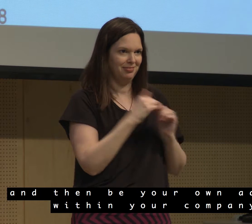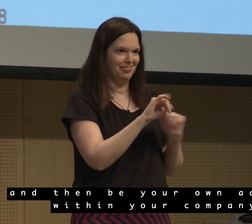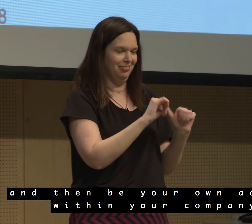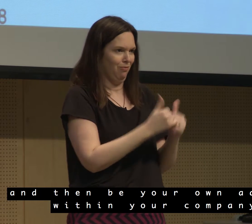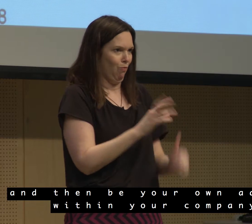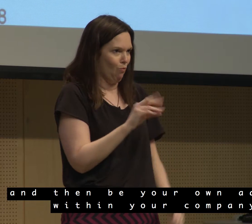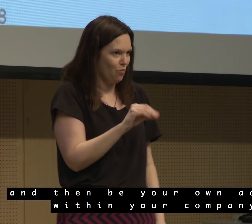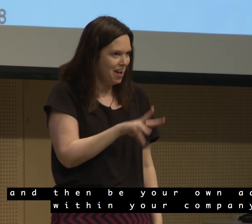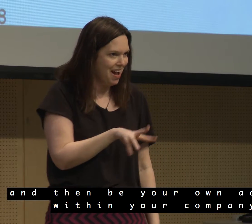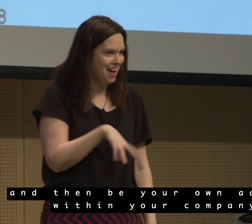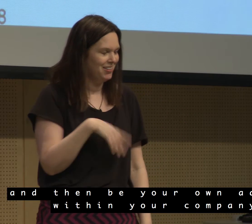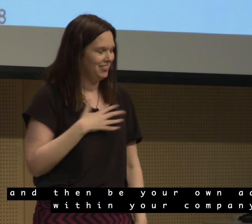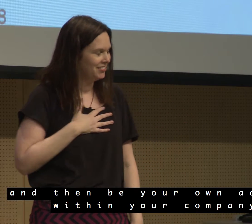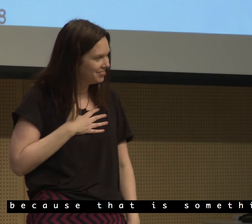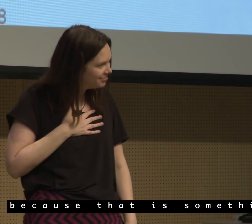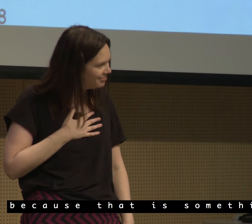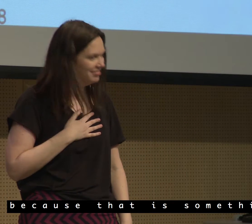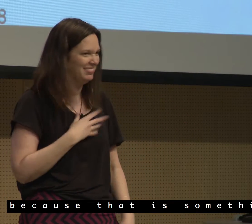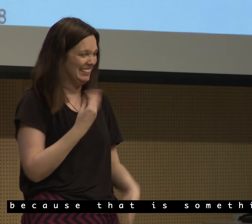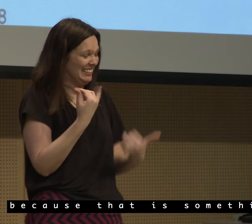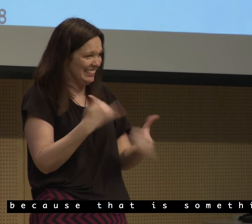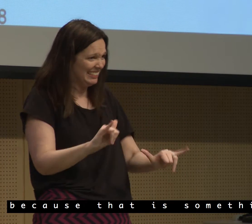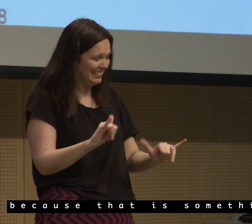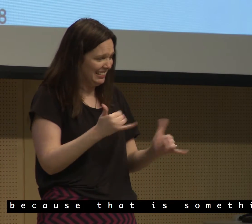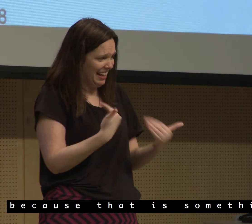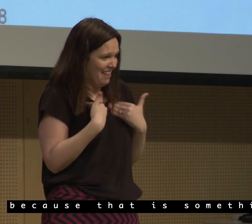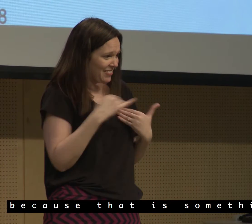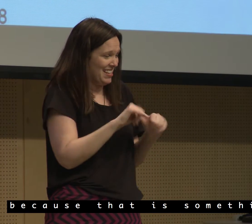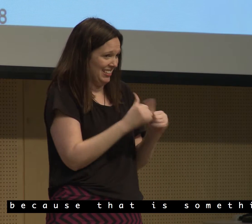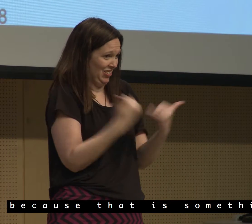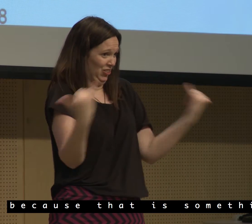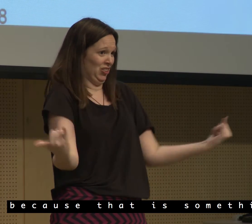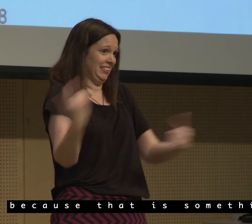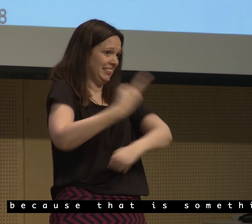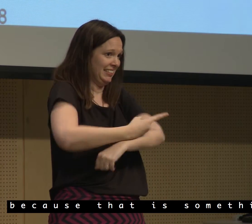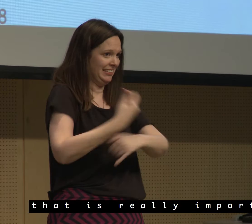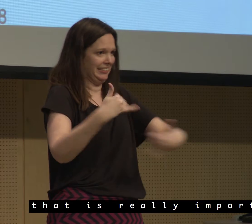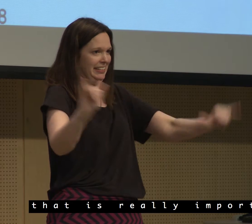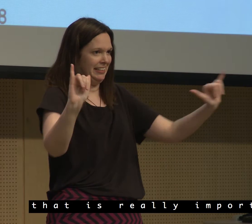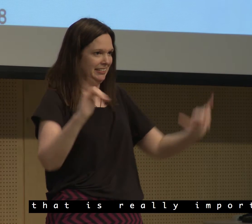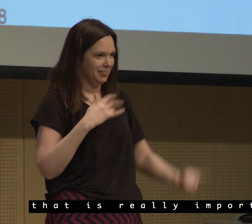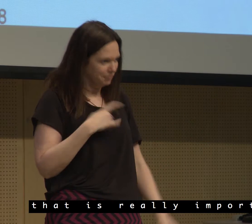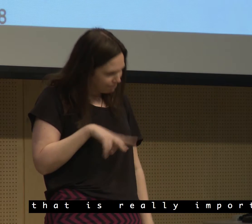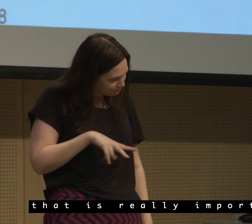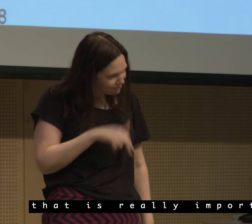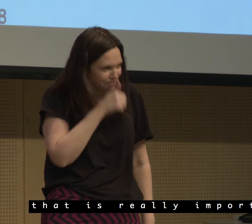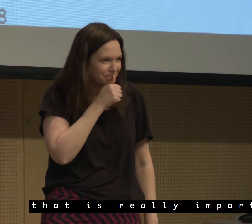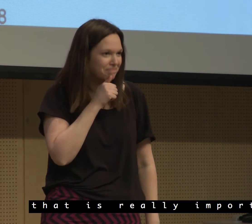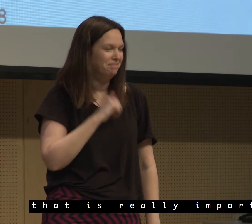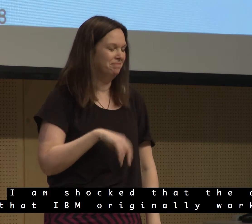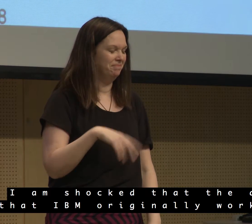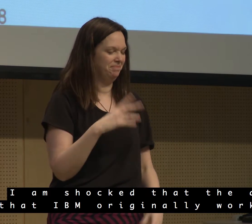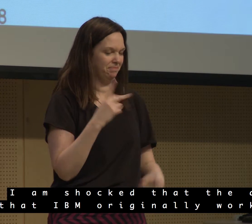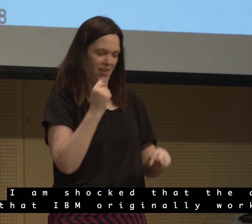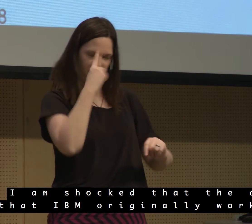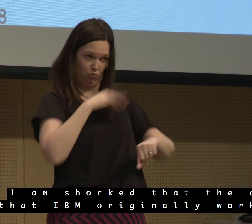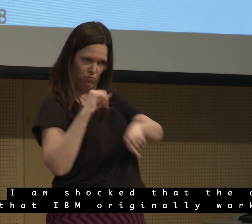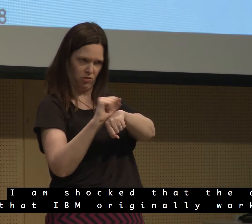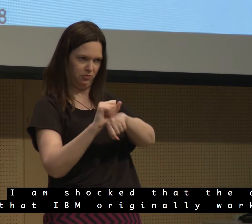advocate within your company, because that is something that is really important. I'm shocked that